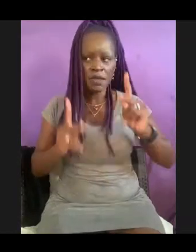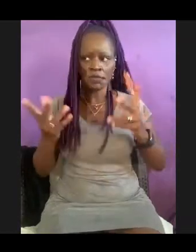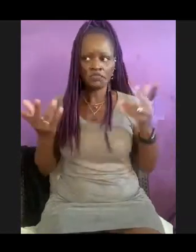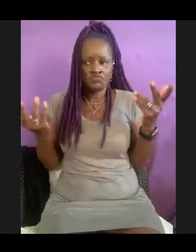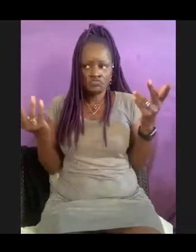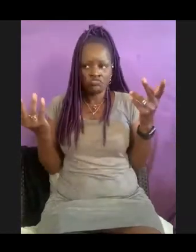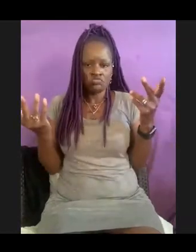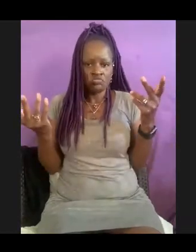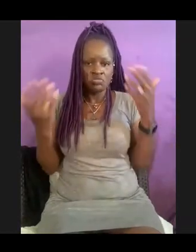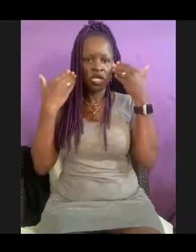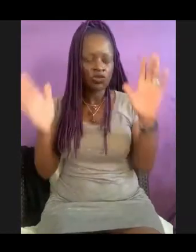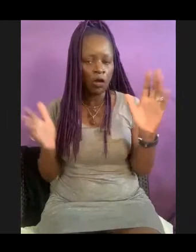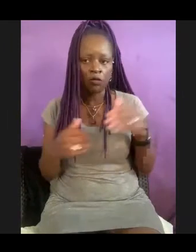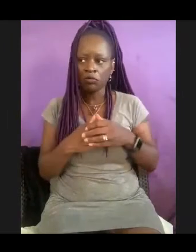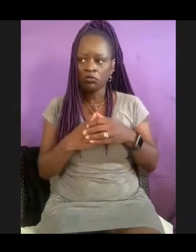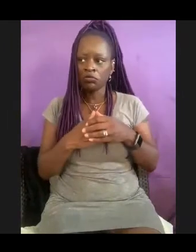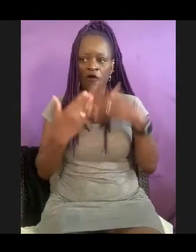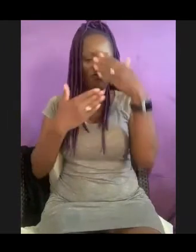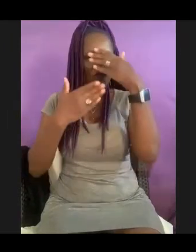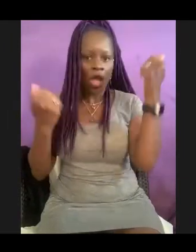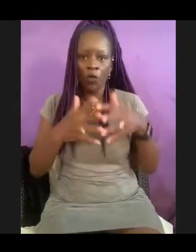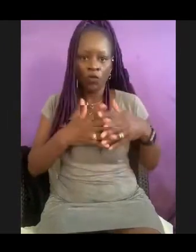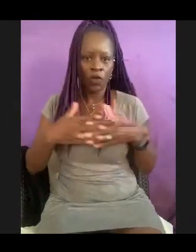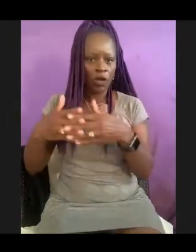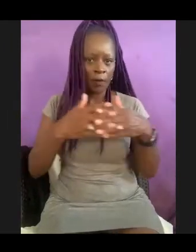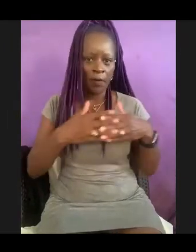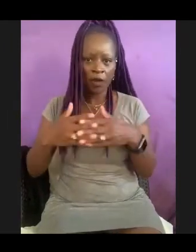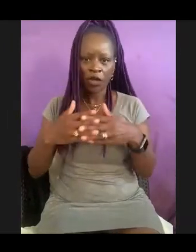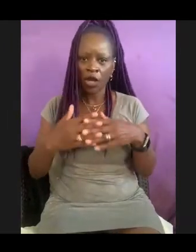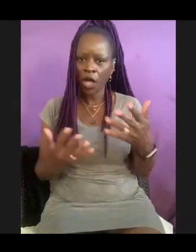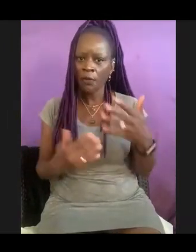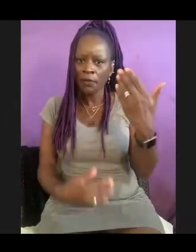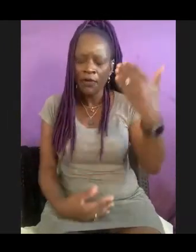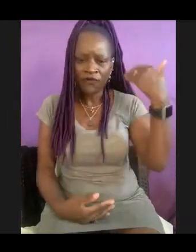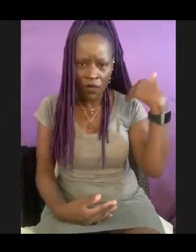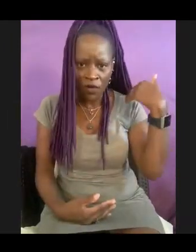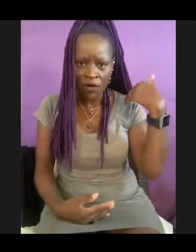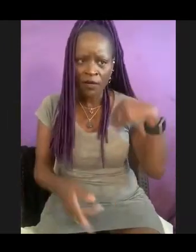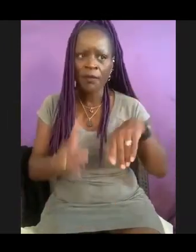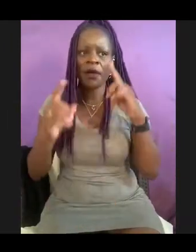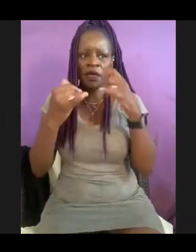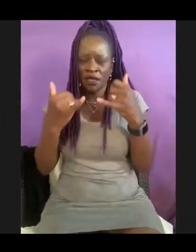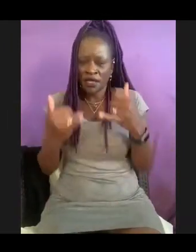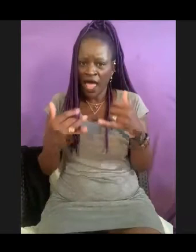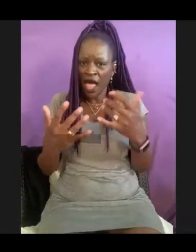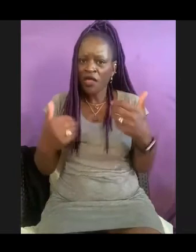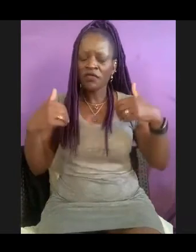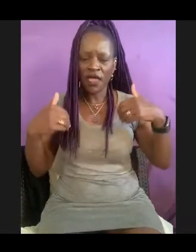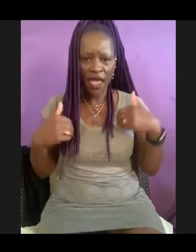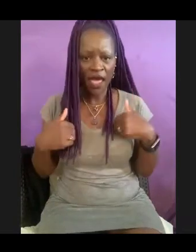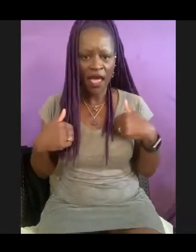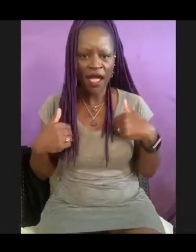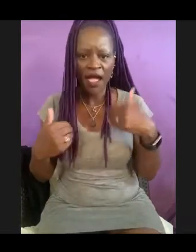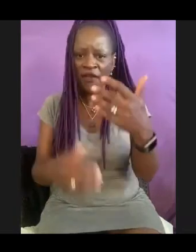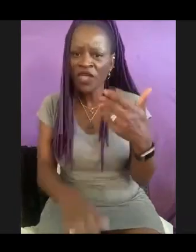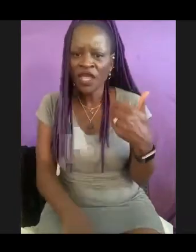forgotten what America was like before wheelchair access signs accessible buses, metro